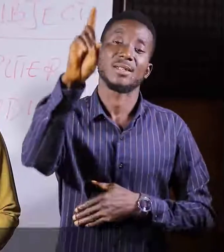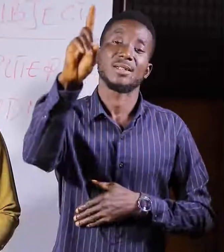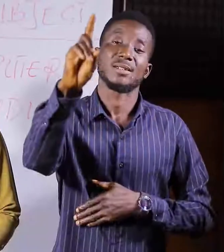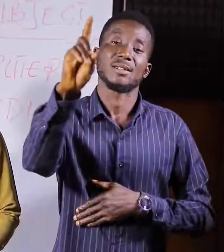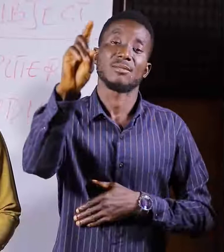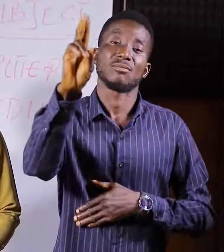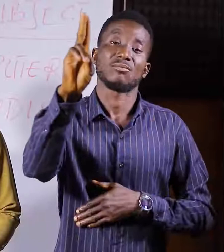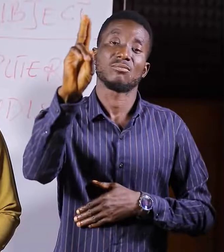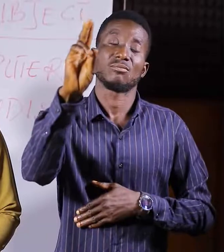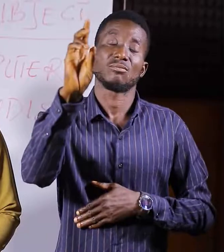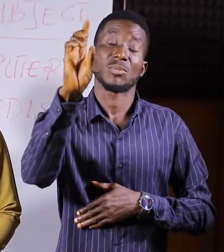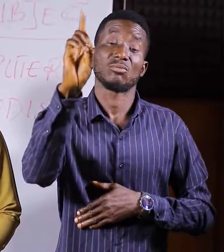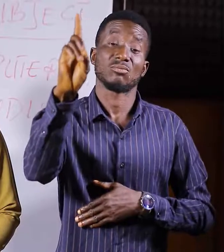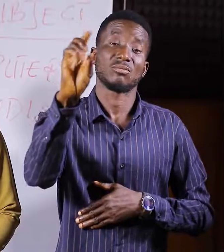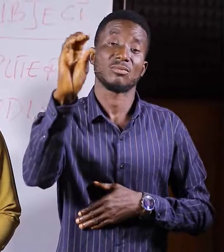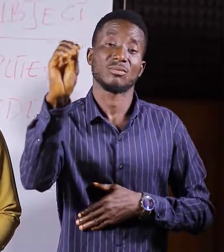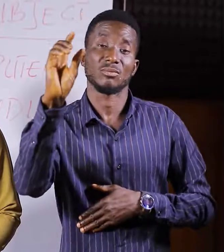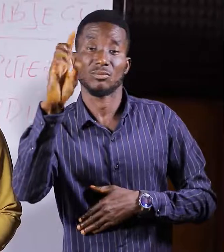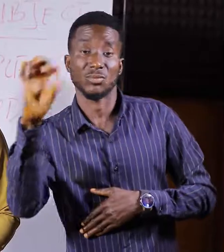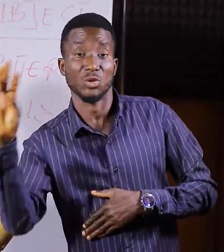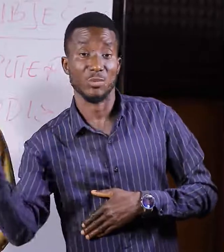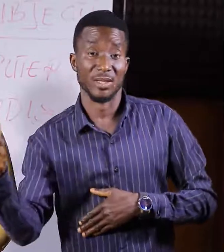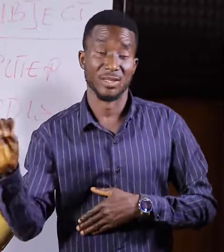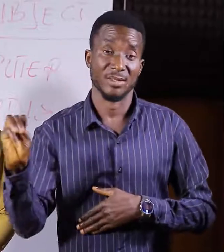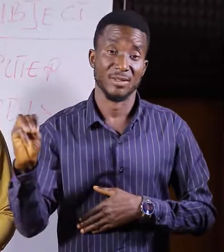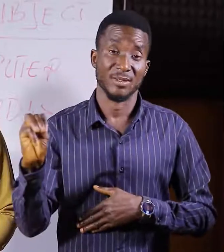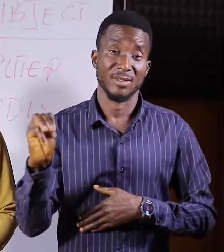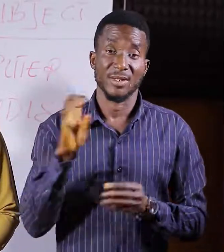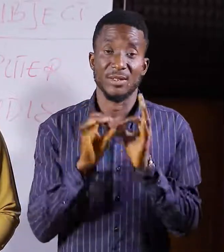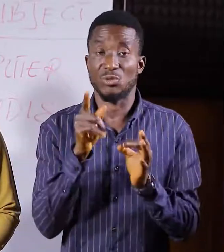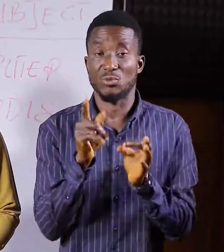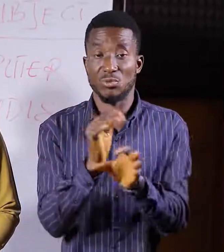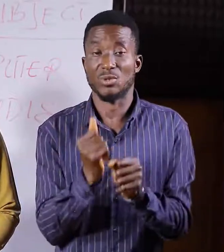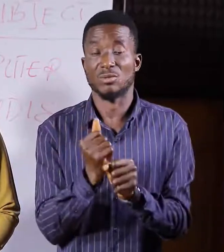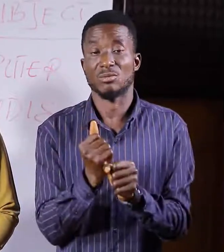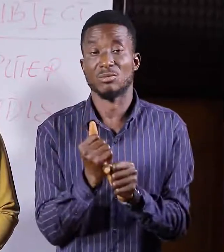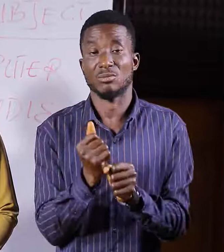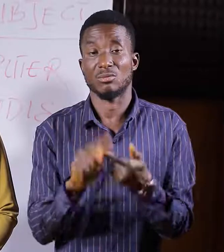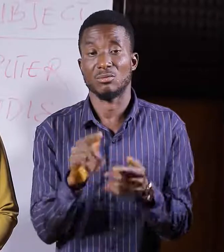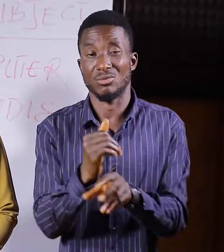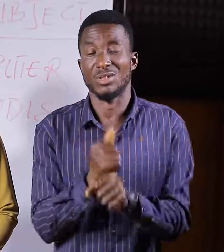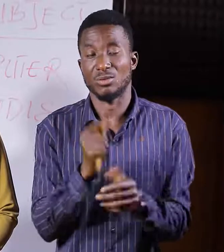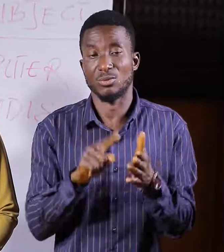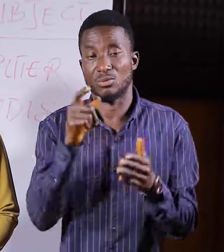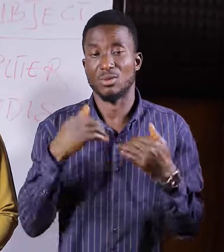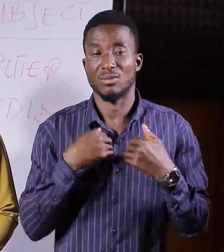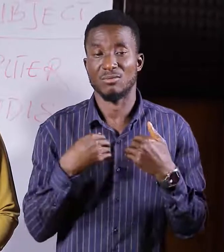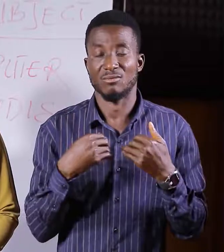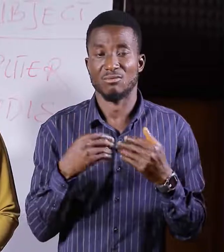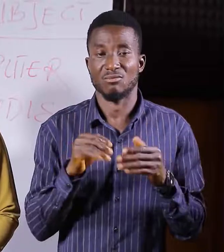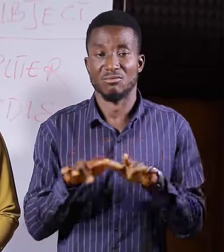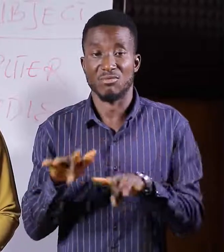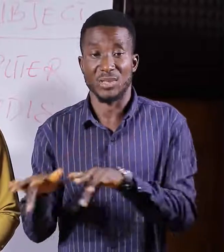to have a hard copy of what you have typed. You have it on hard copy through the printer, which is an example of an